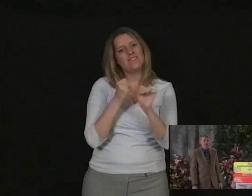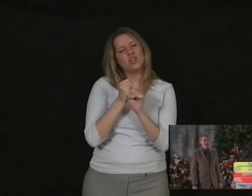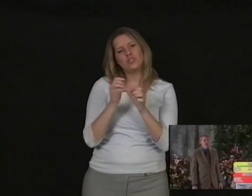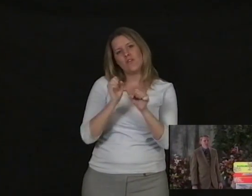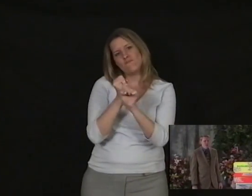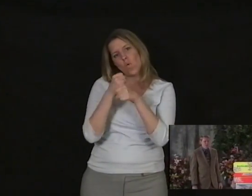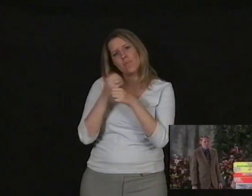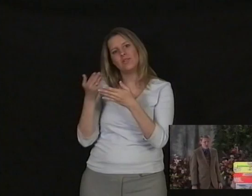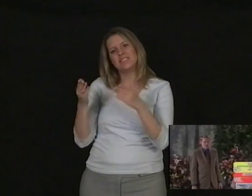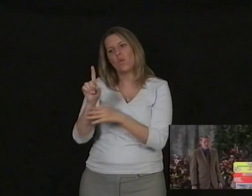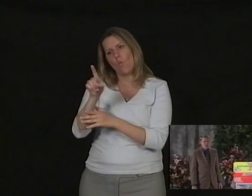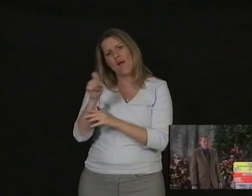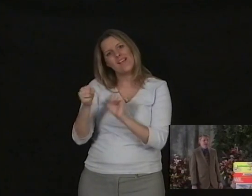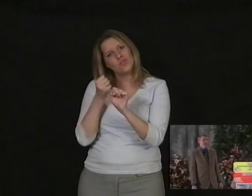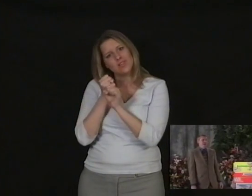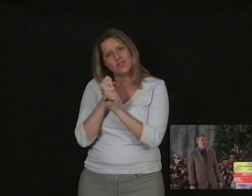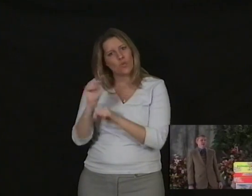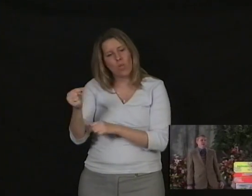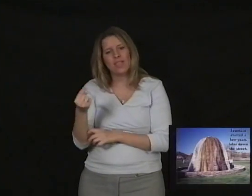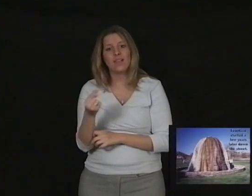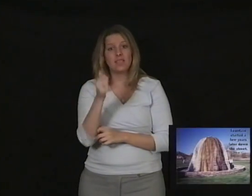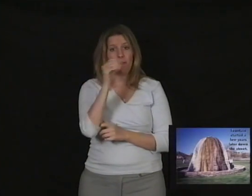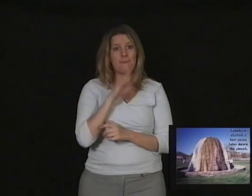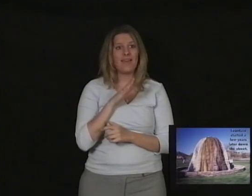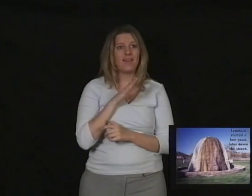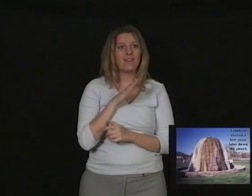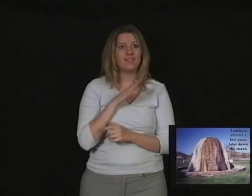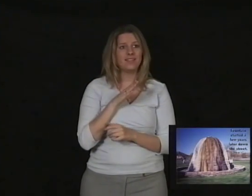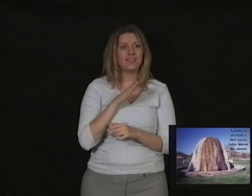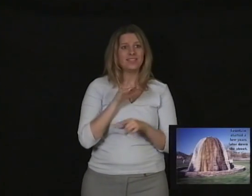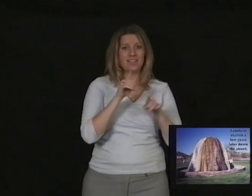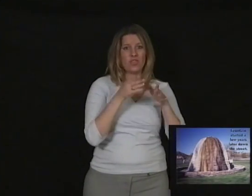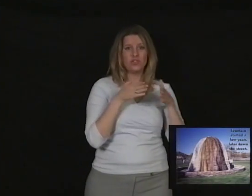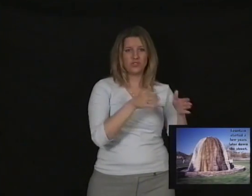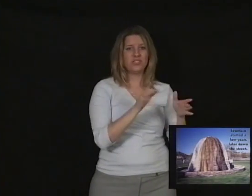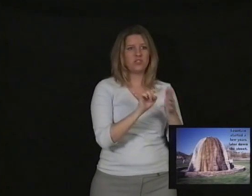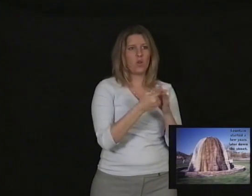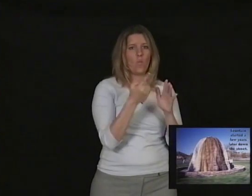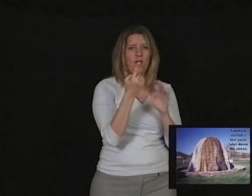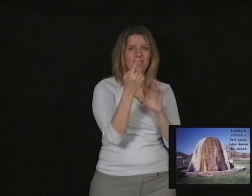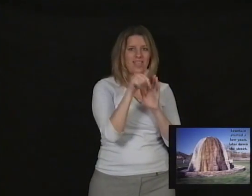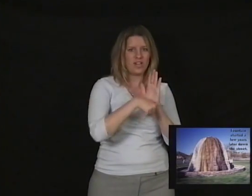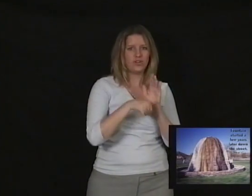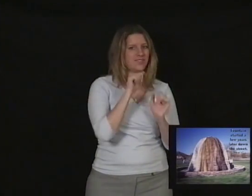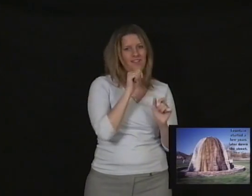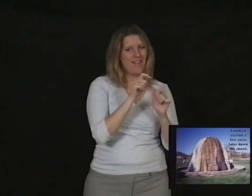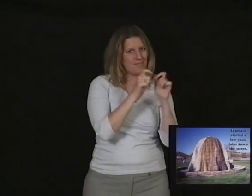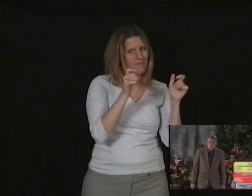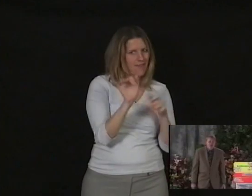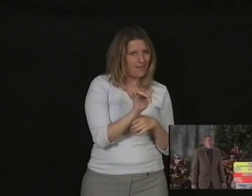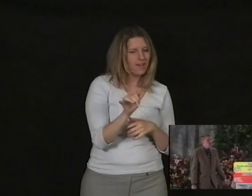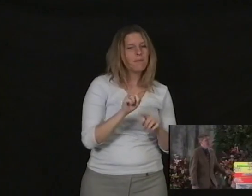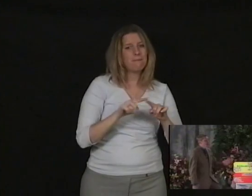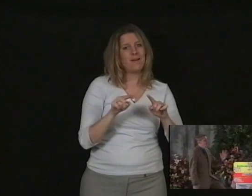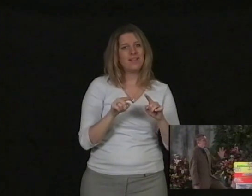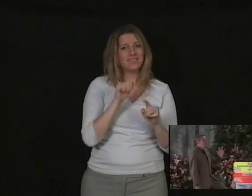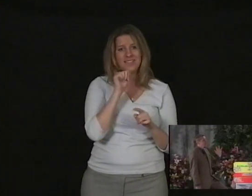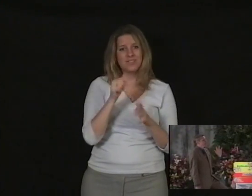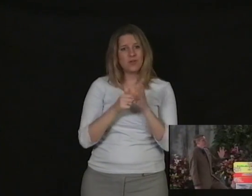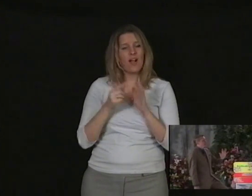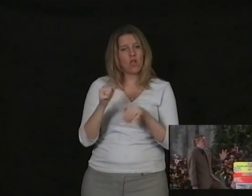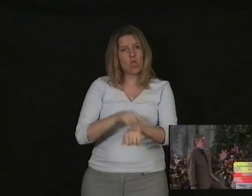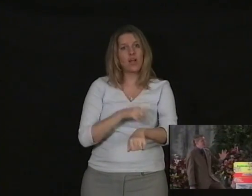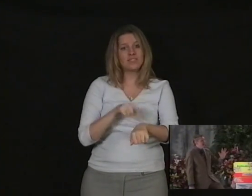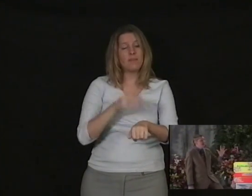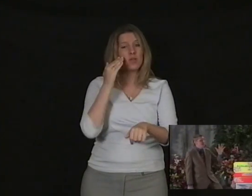things. That's 100 years worth. The guy down the street started one later. It's not quite as big. But folks, it doesn't take a long time. Did you know at the current